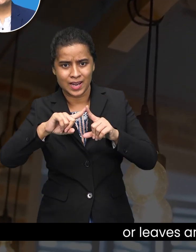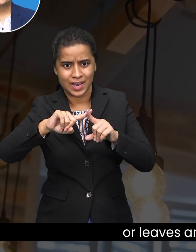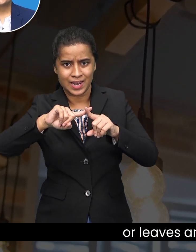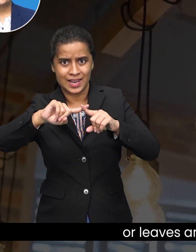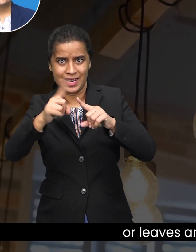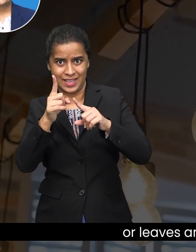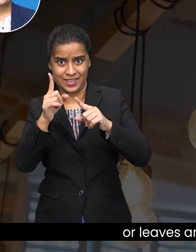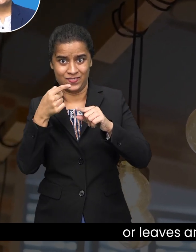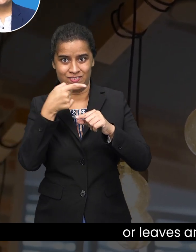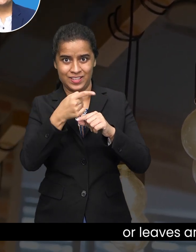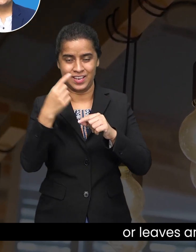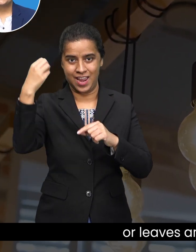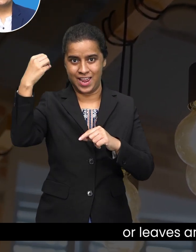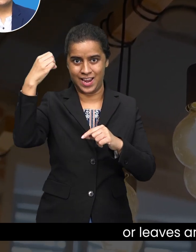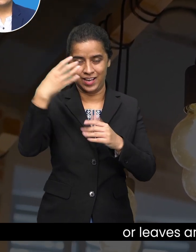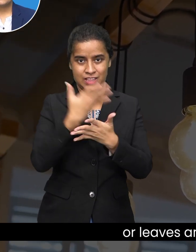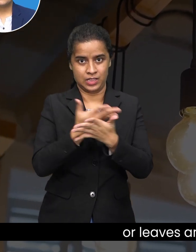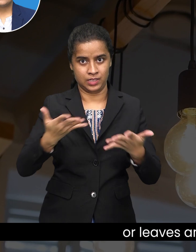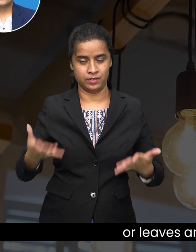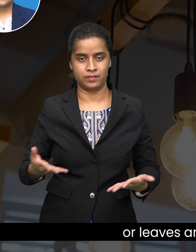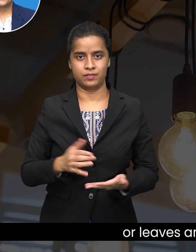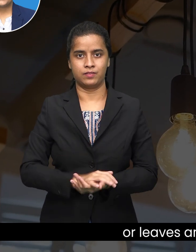device.